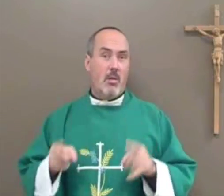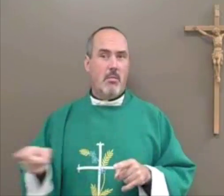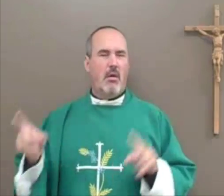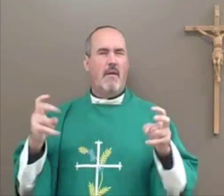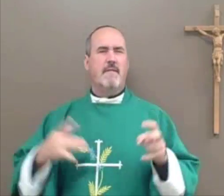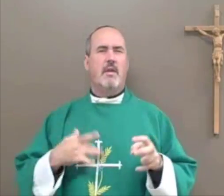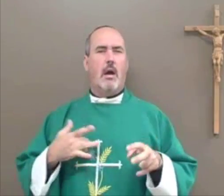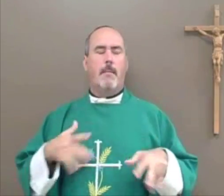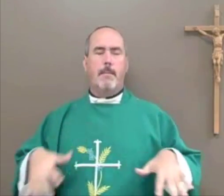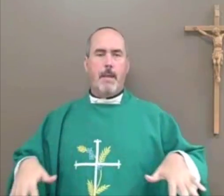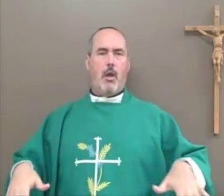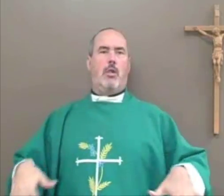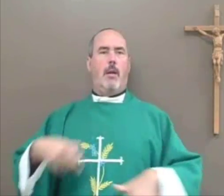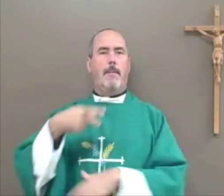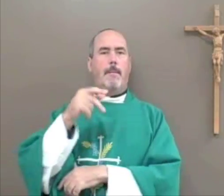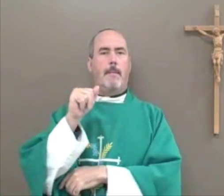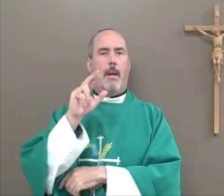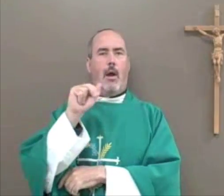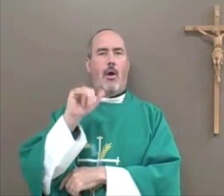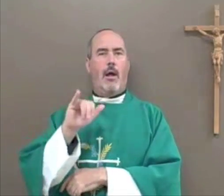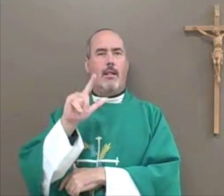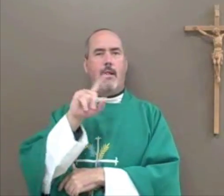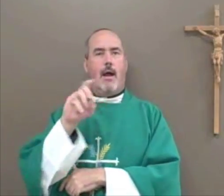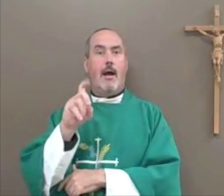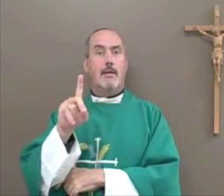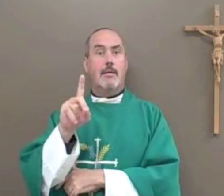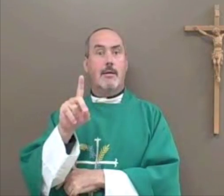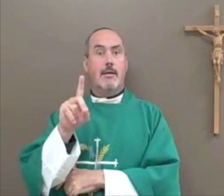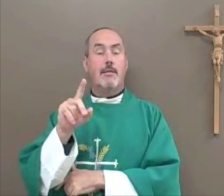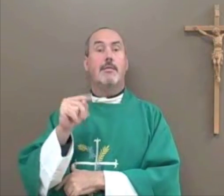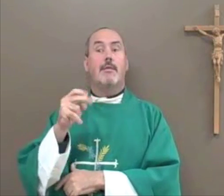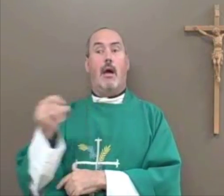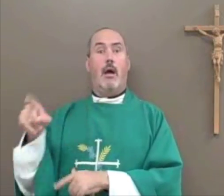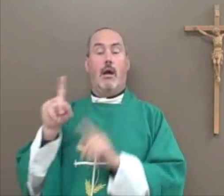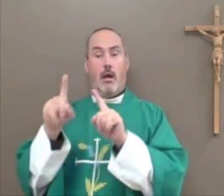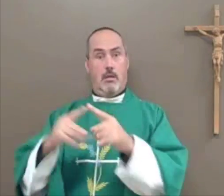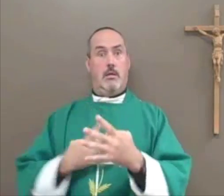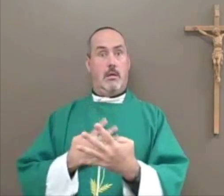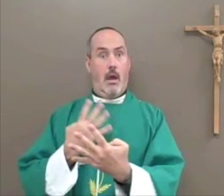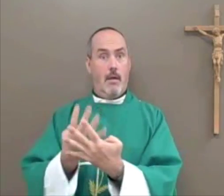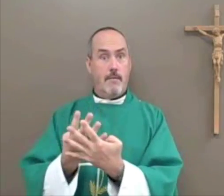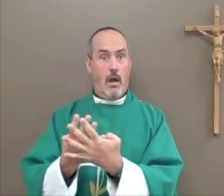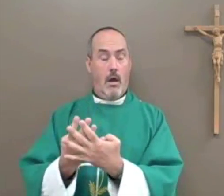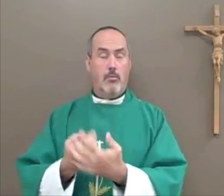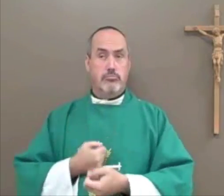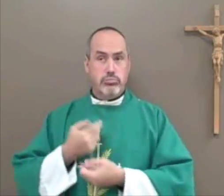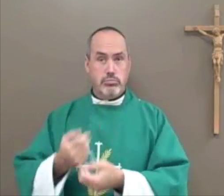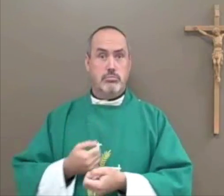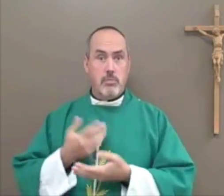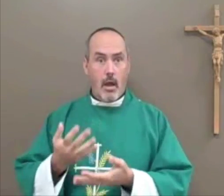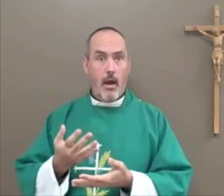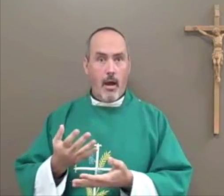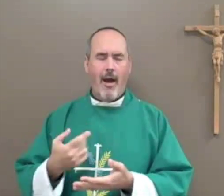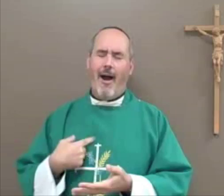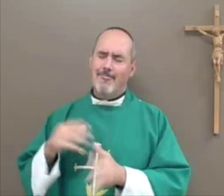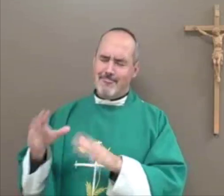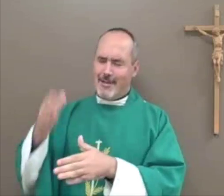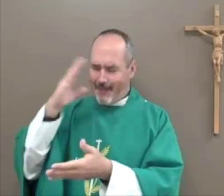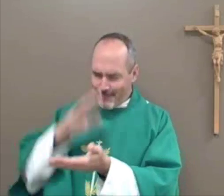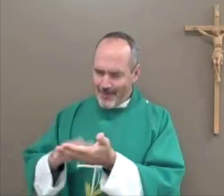And what happens is people tend to become what I call emotionally paralyzed. When they come to confession and they get all of that off